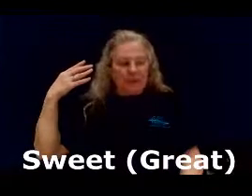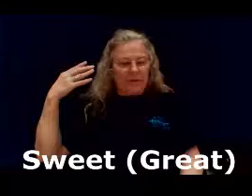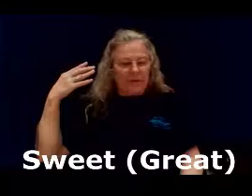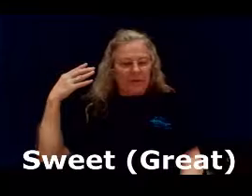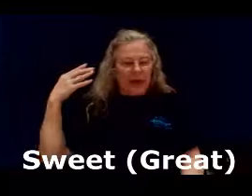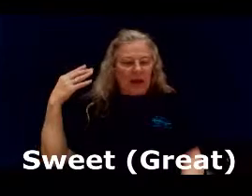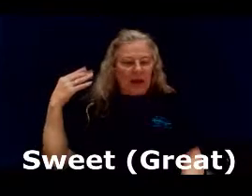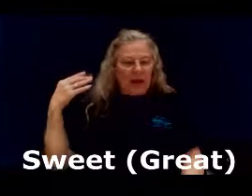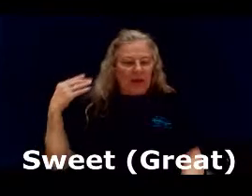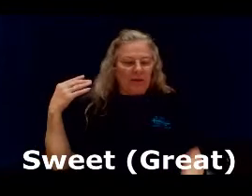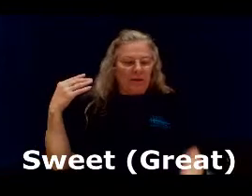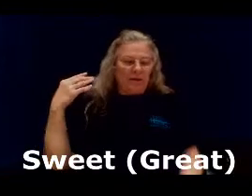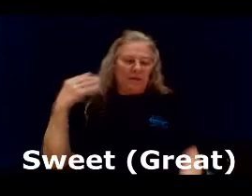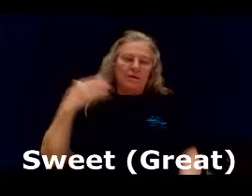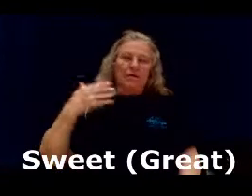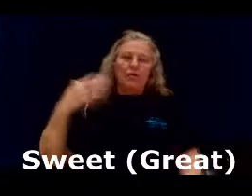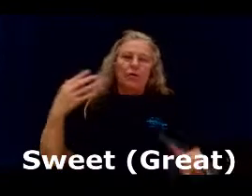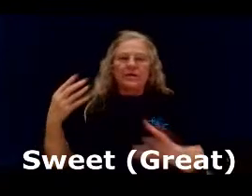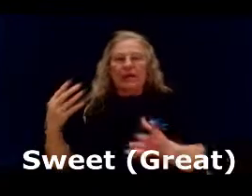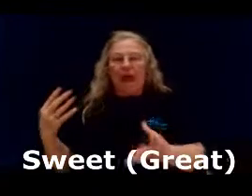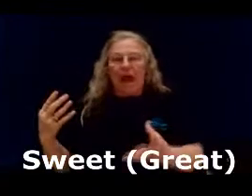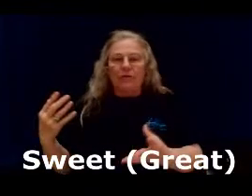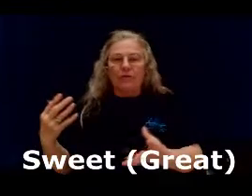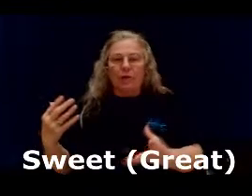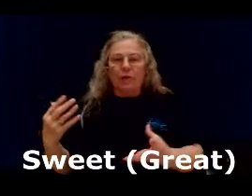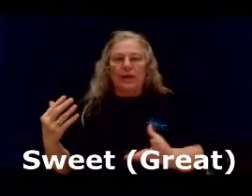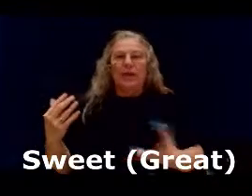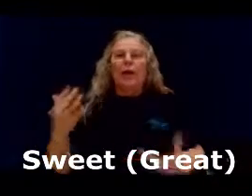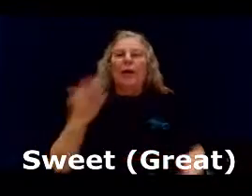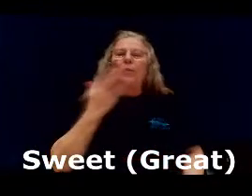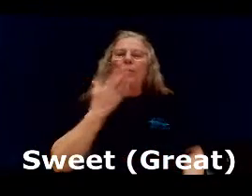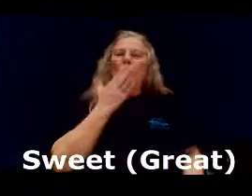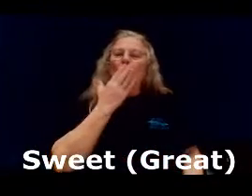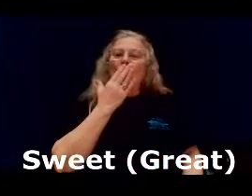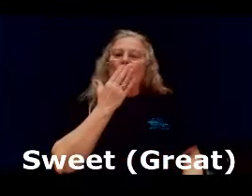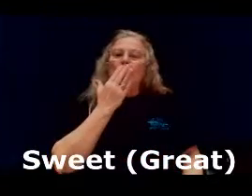Sweet. And it's going to say how sweet, but we're going to do